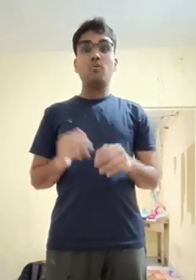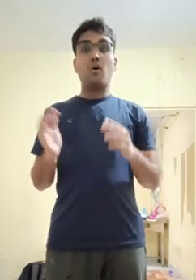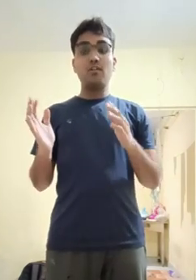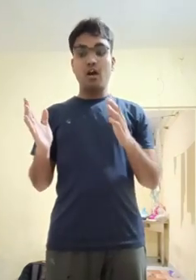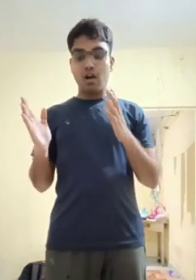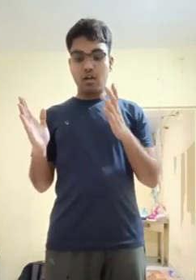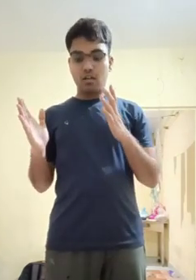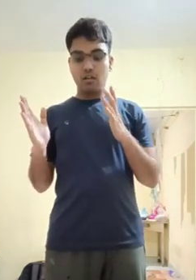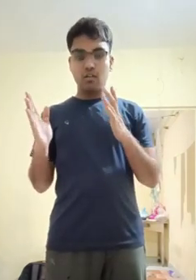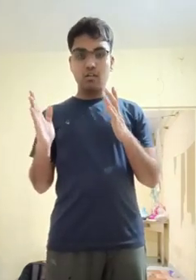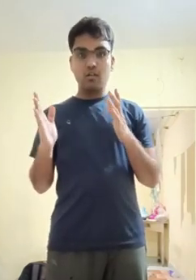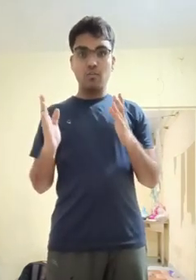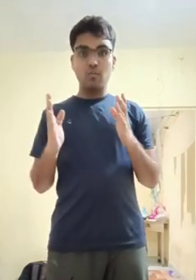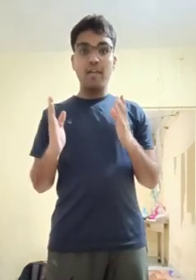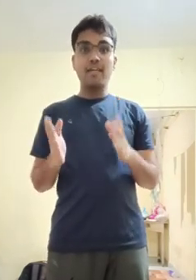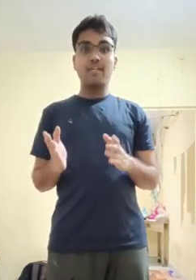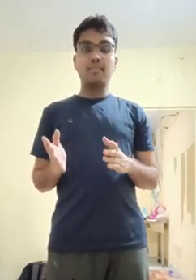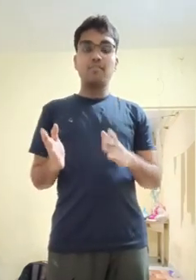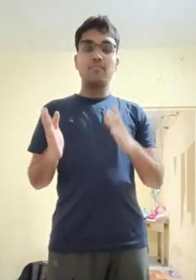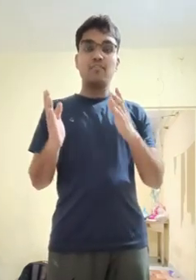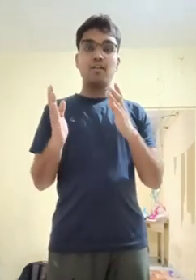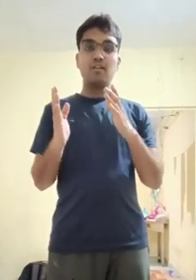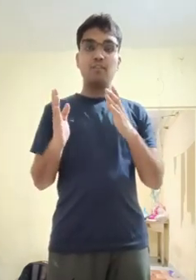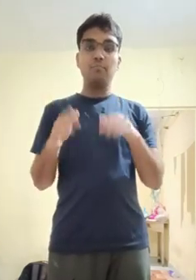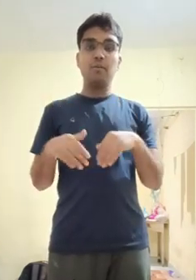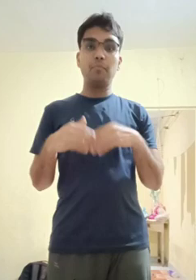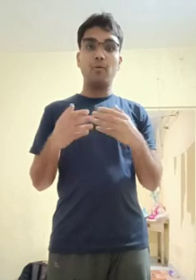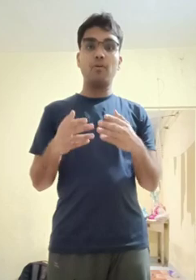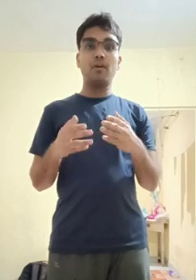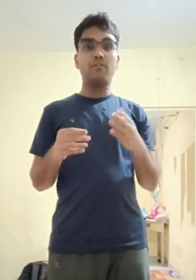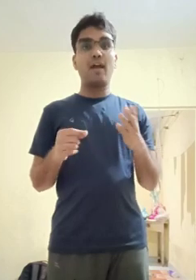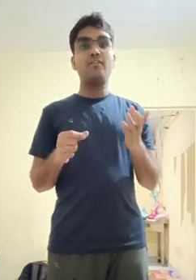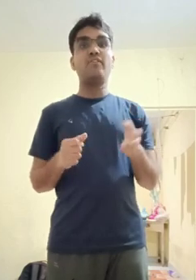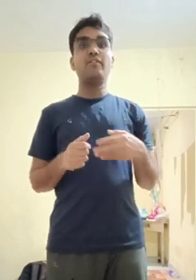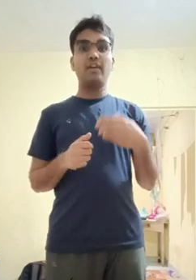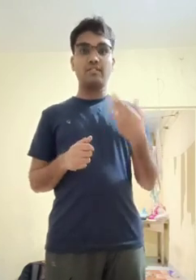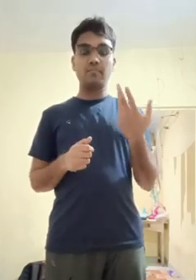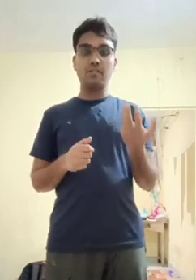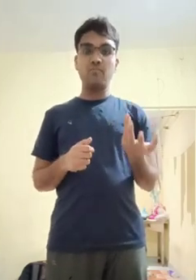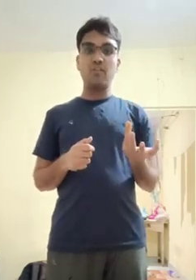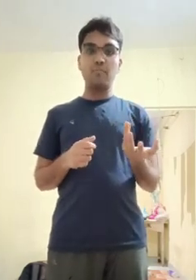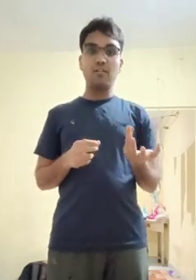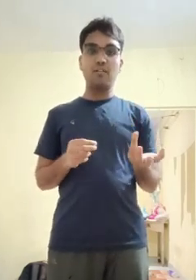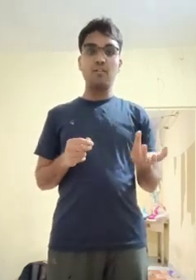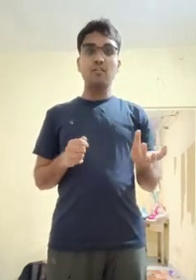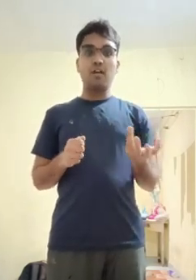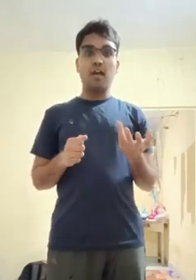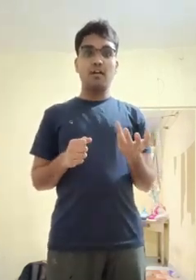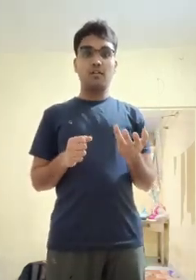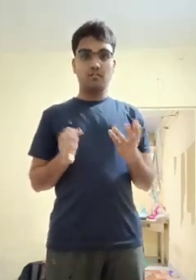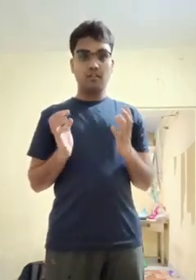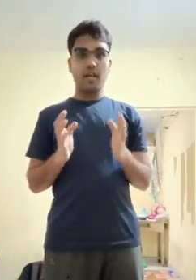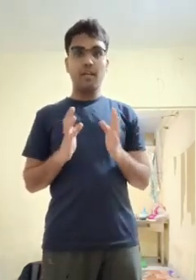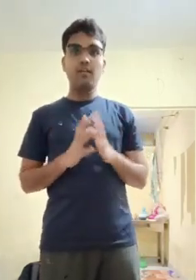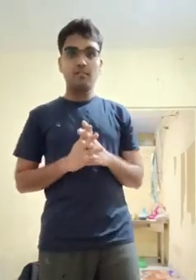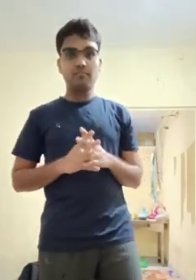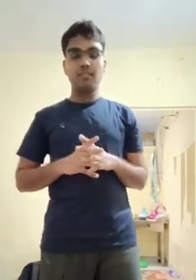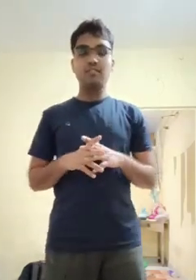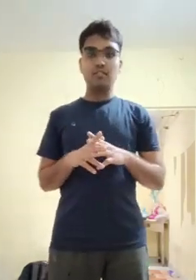what when exception will be born and when exception will be the end means